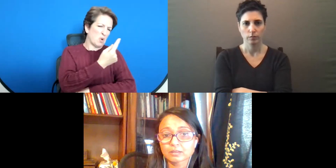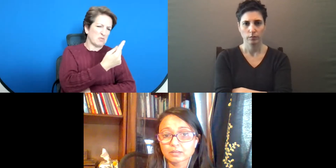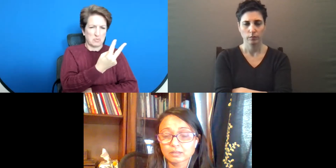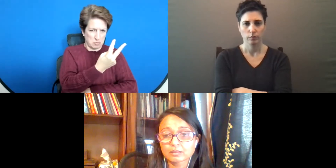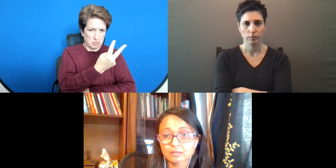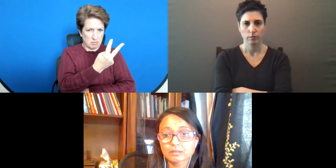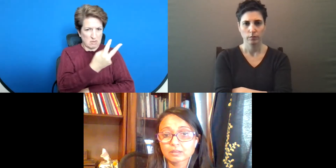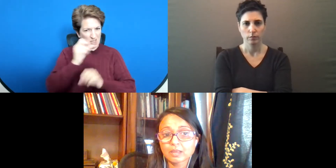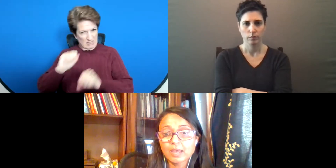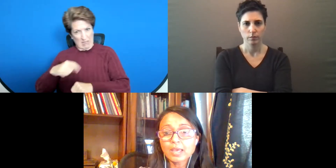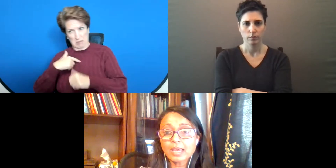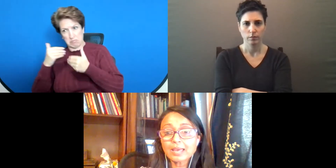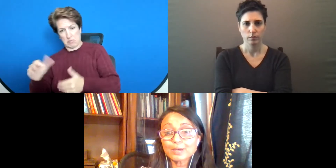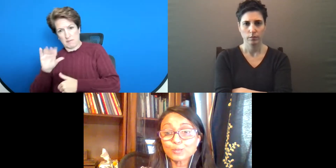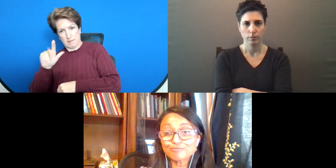vaccine?